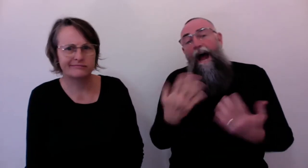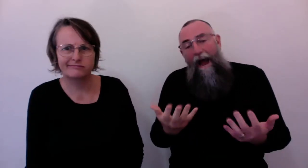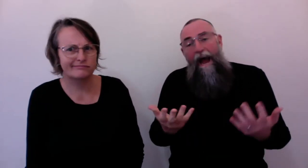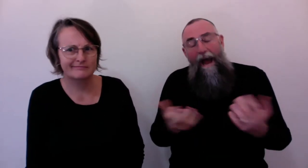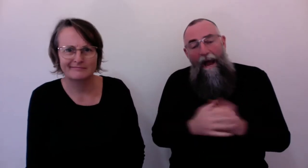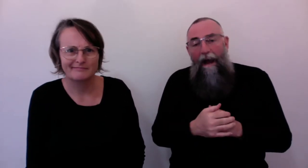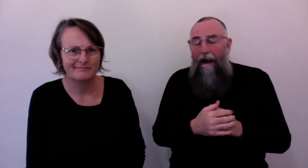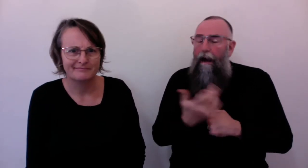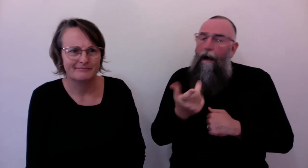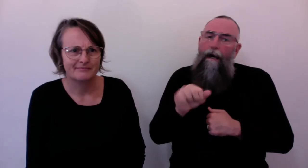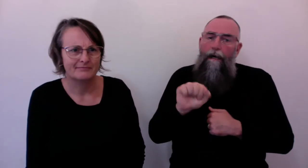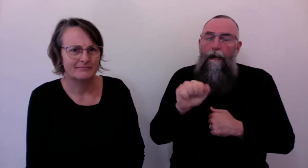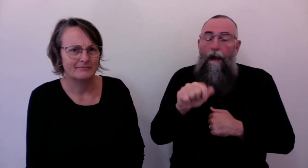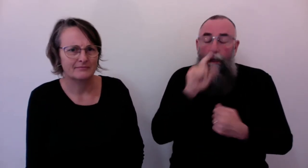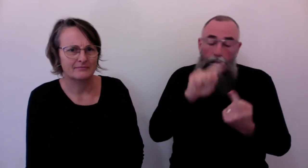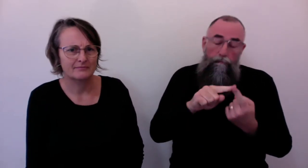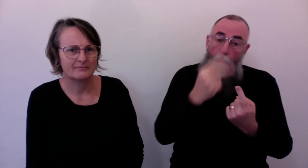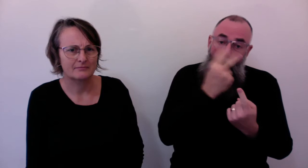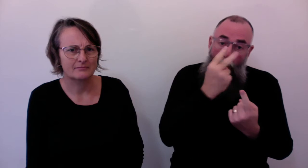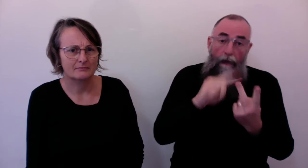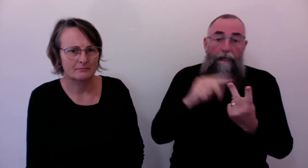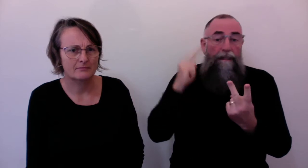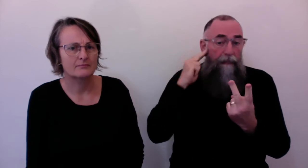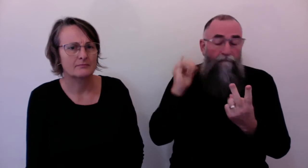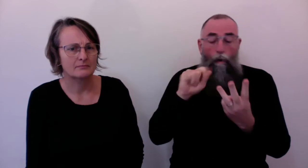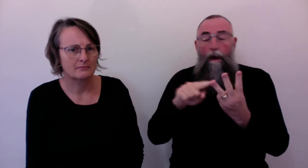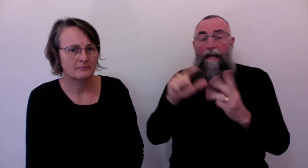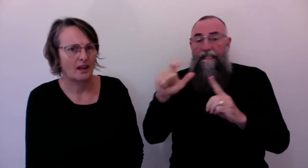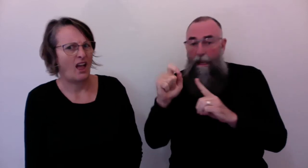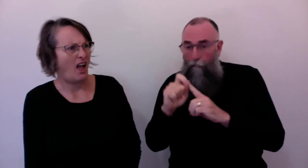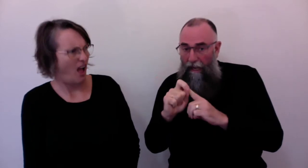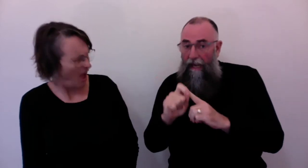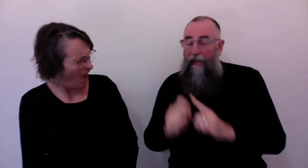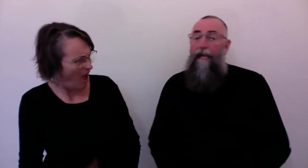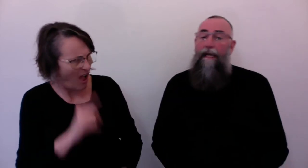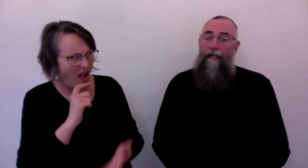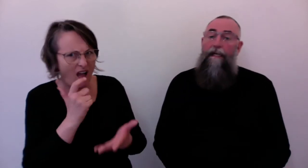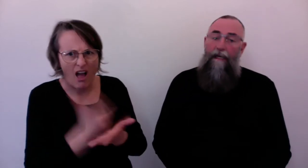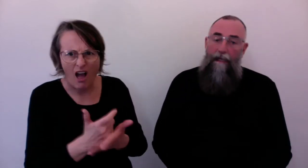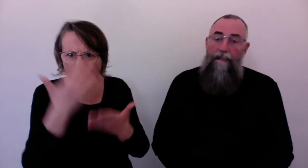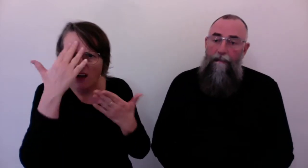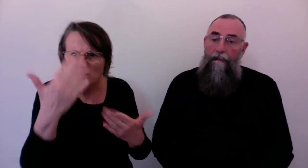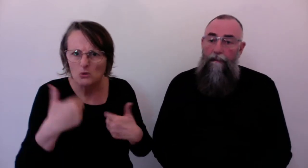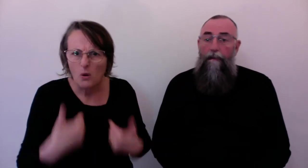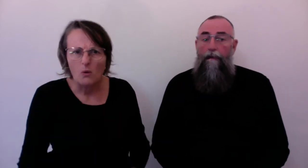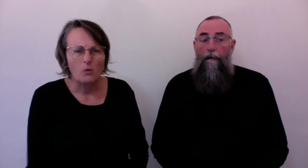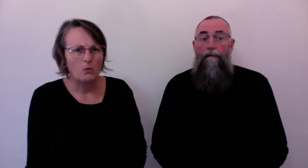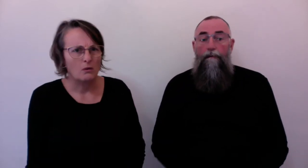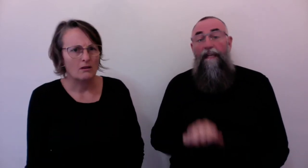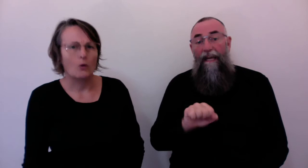It was going to be blindness, deafness, or cerebral No palsy. way, man. I Yeah. didn't know that. Yeah. Oh, So God, my the- parents. The anti-vaxxers are going to have a field day